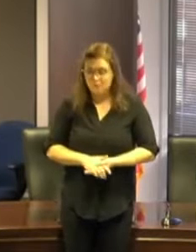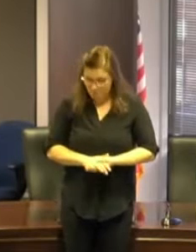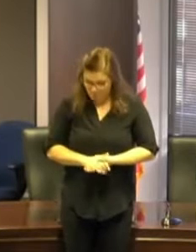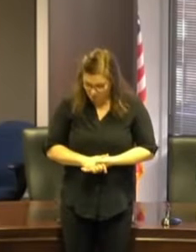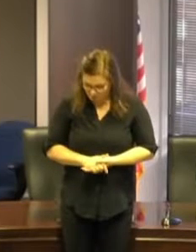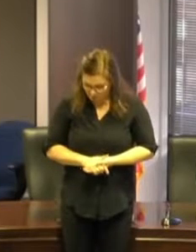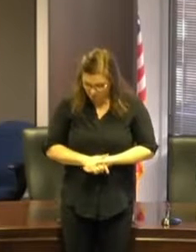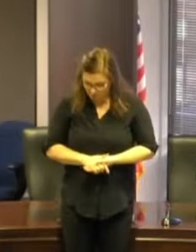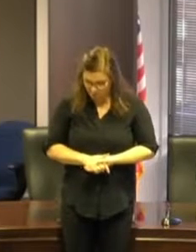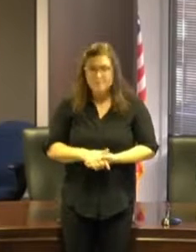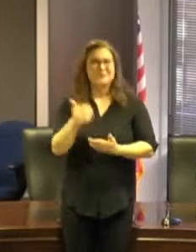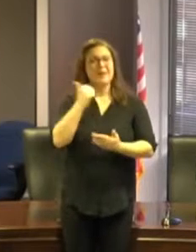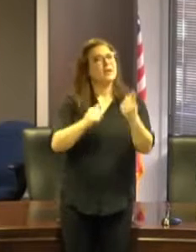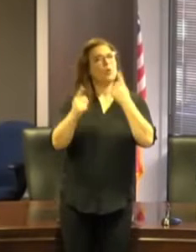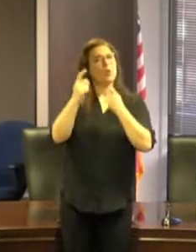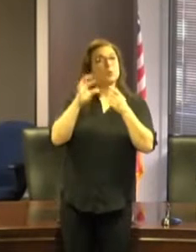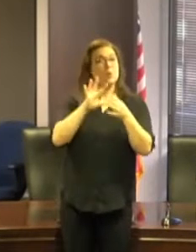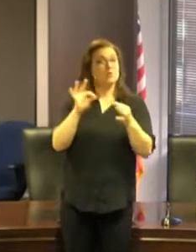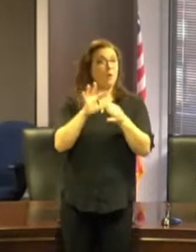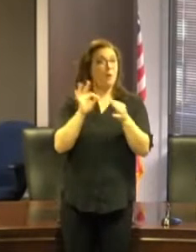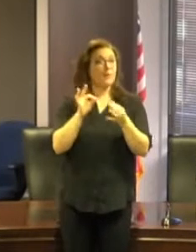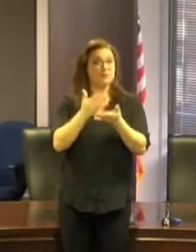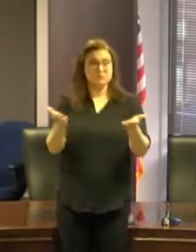Anyone have a question or comment for Kim?